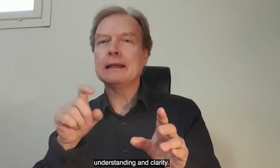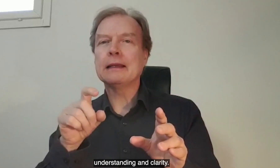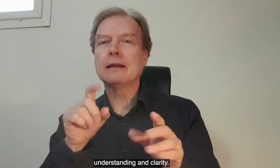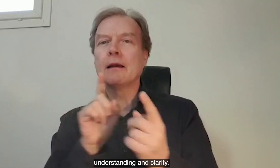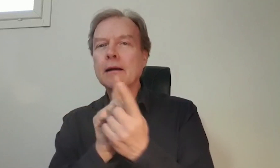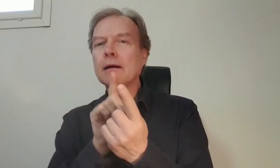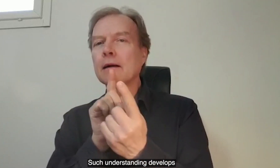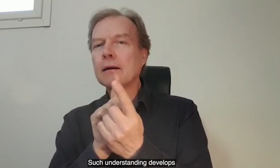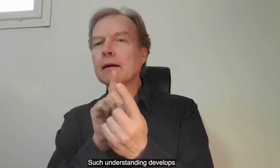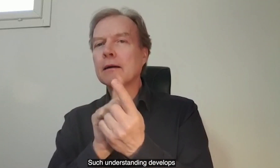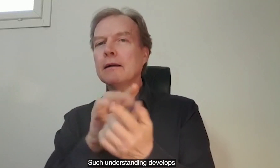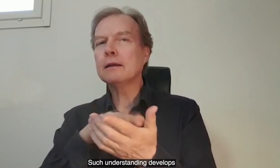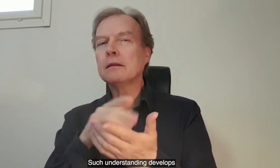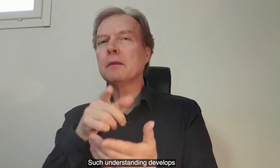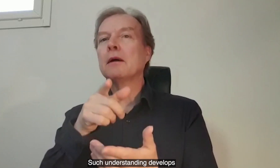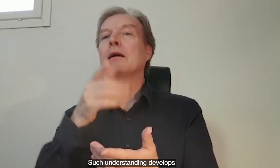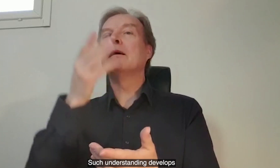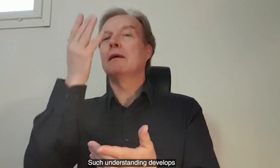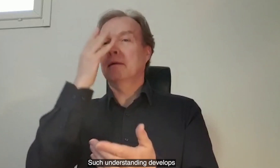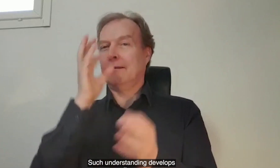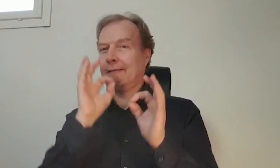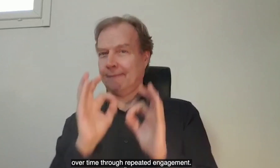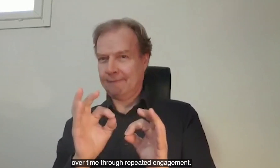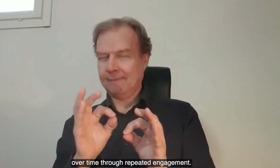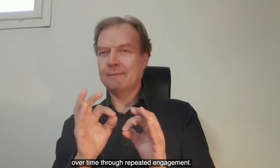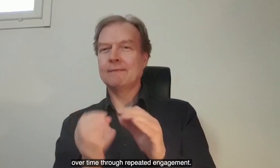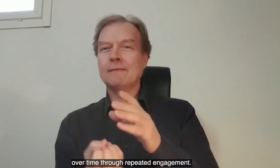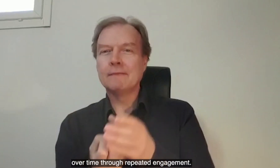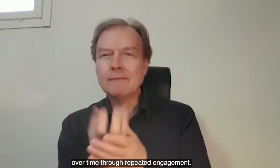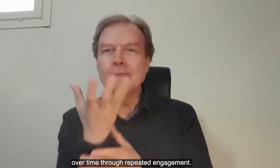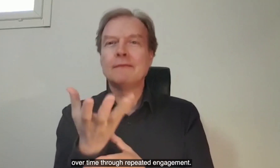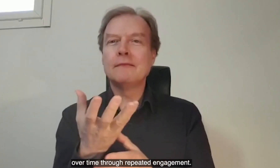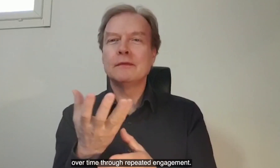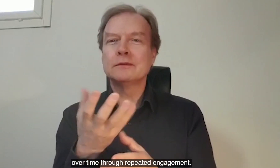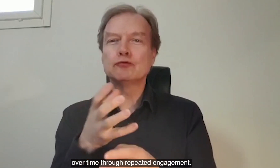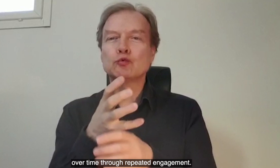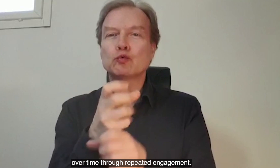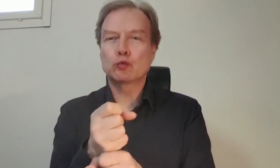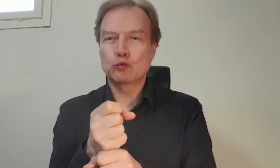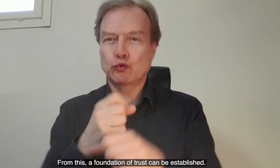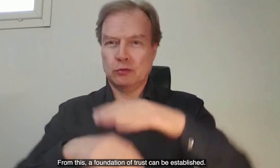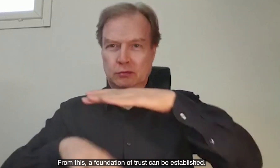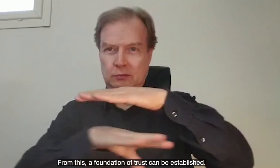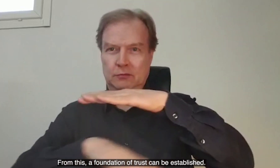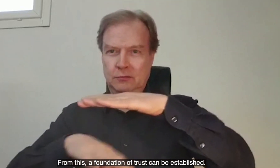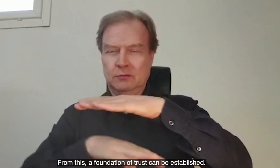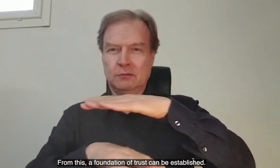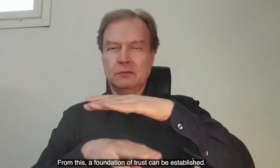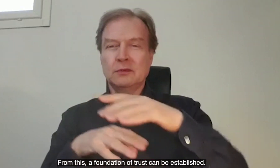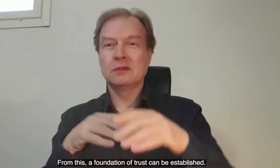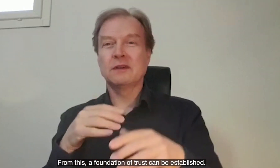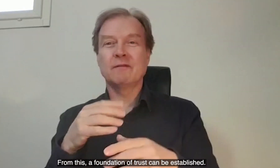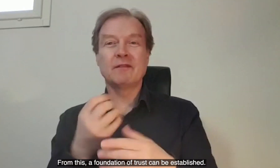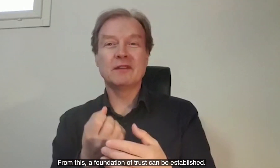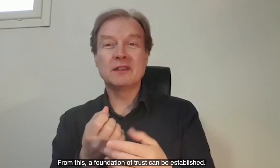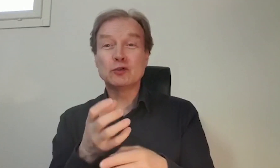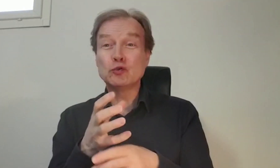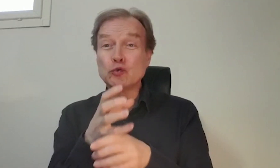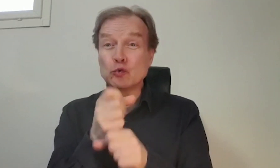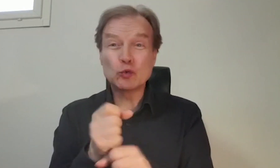understanding develops over time through repeated engagement. From this, a foundation of trust can be established. A